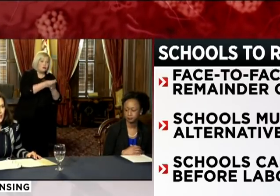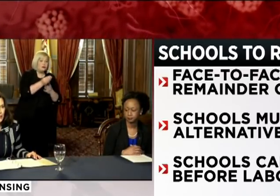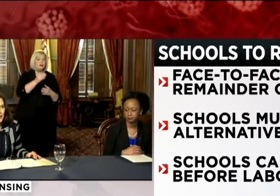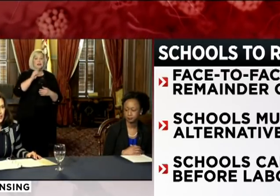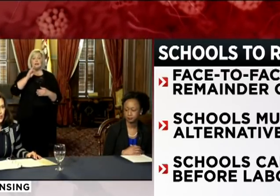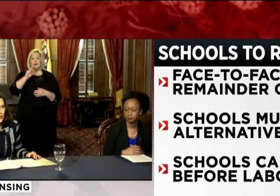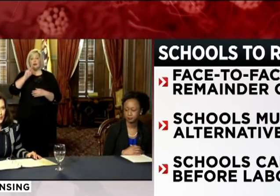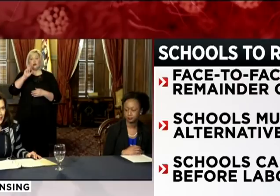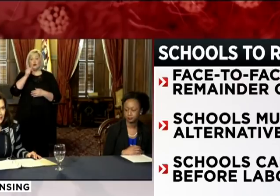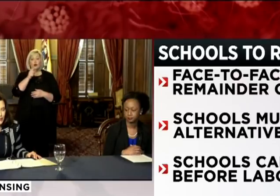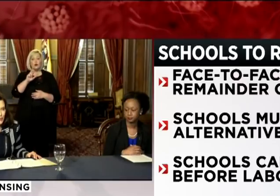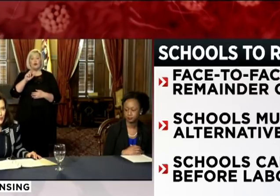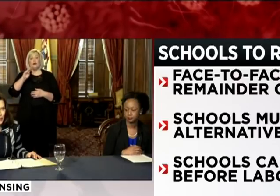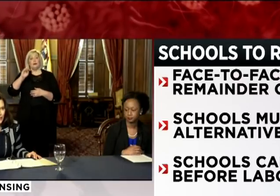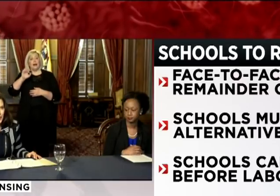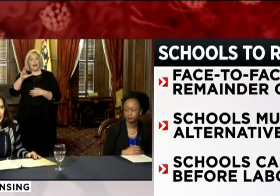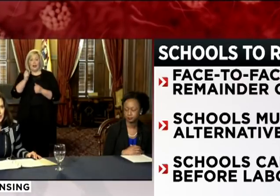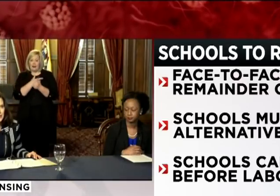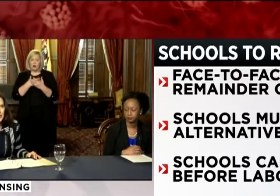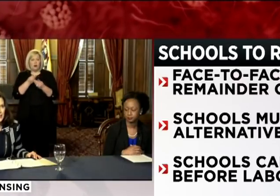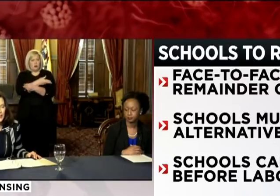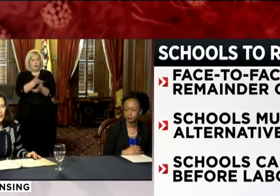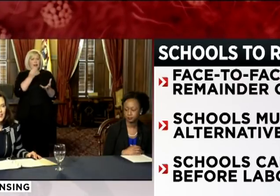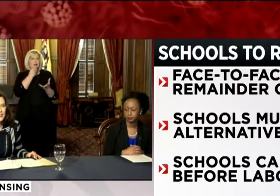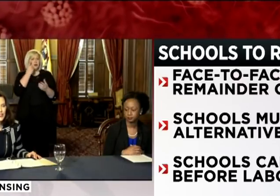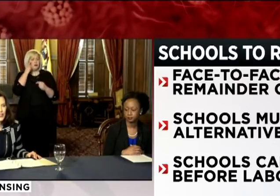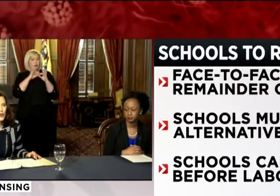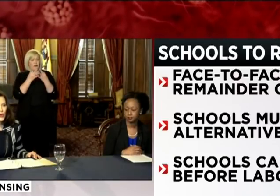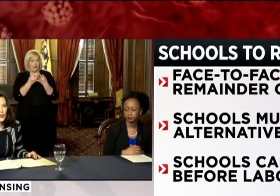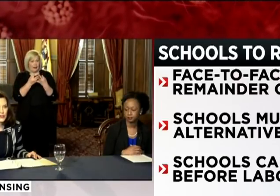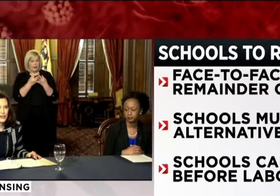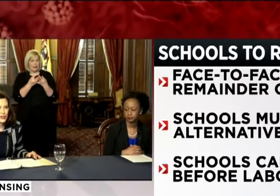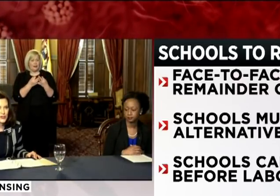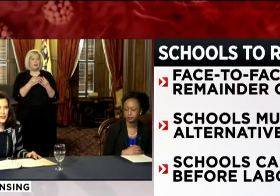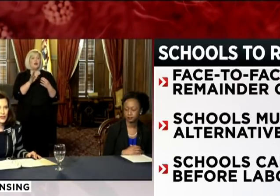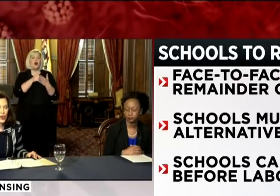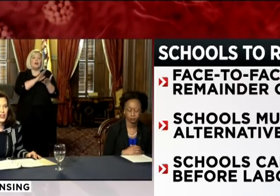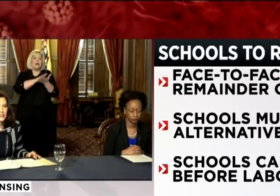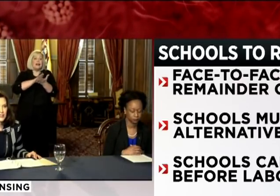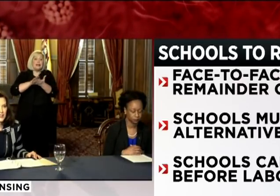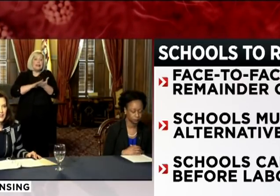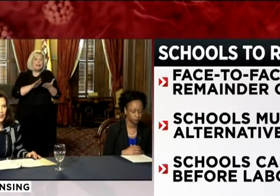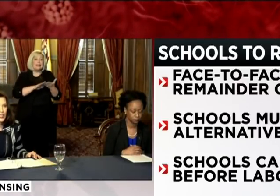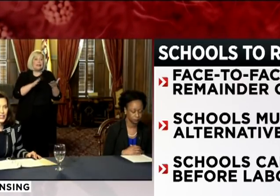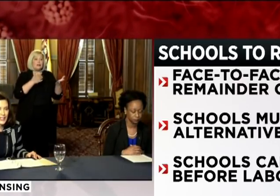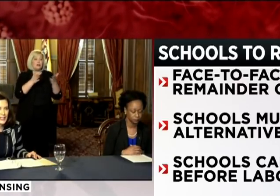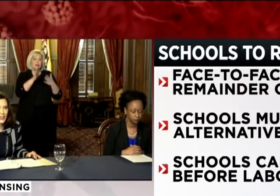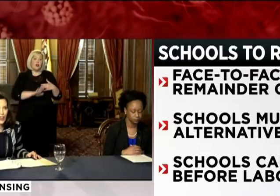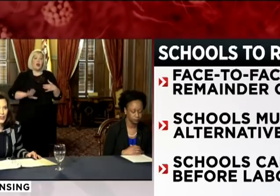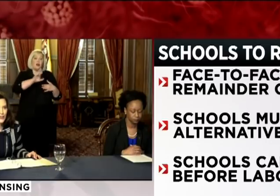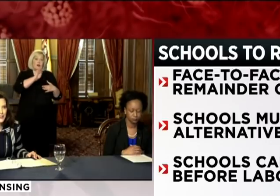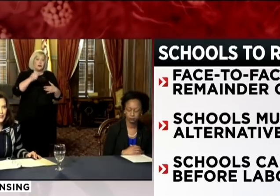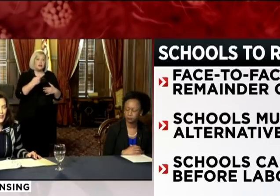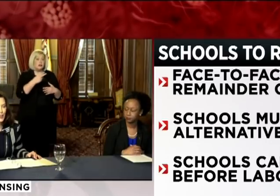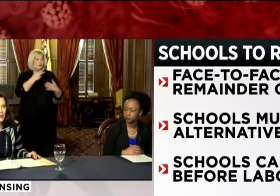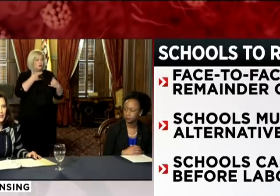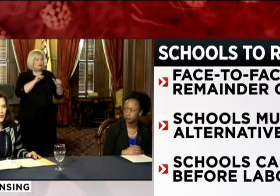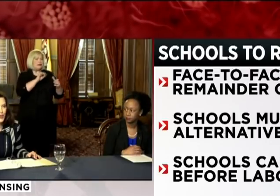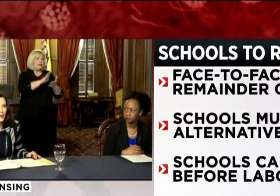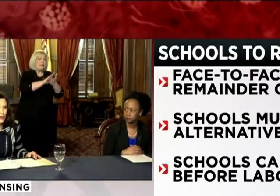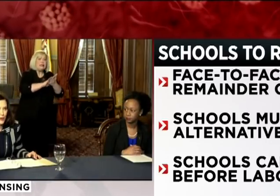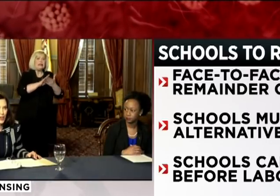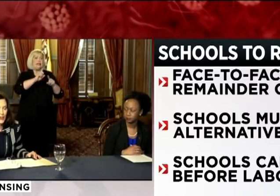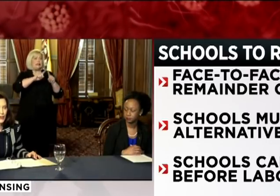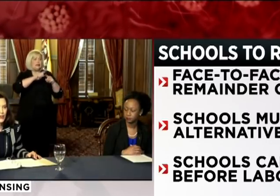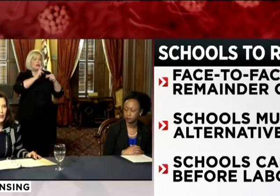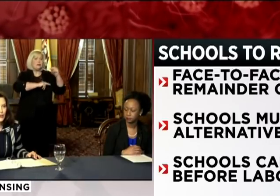and the people that are making sure we've got food for our families. I want to thank the janitorial services across the state that are cleaning all of these environments